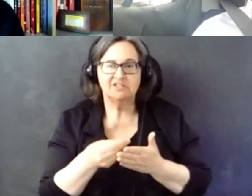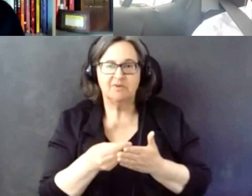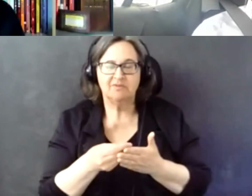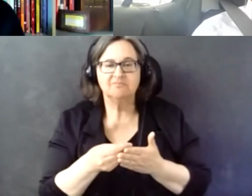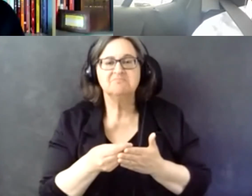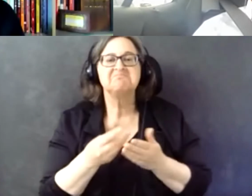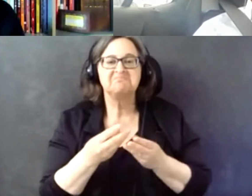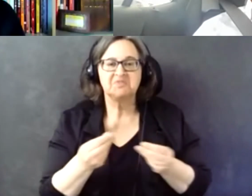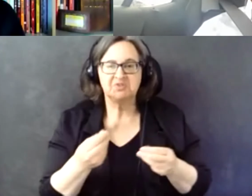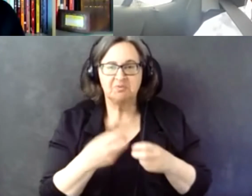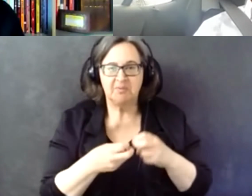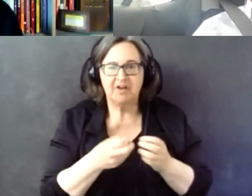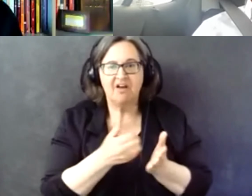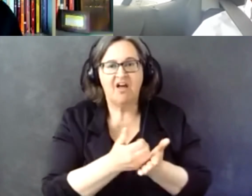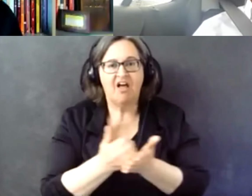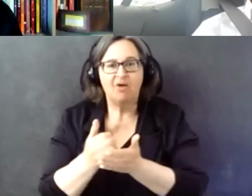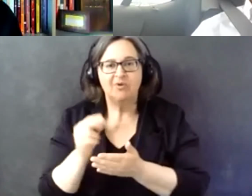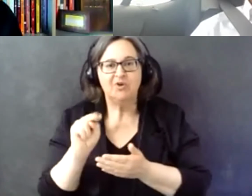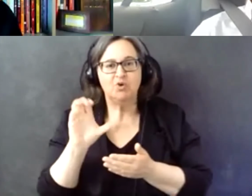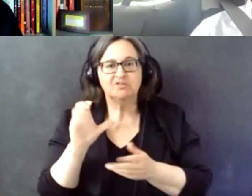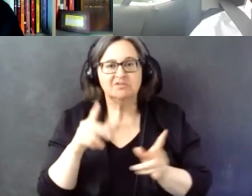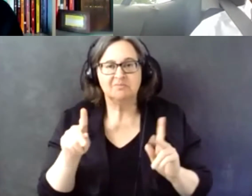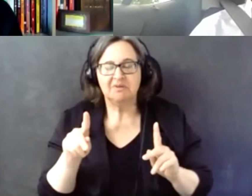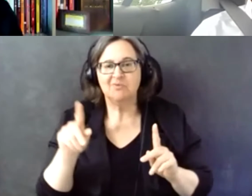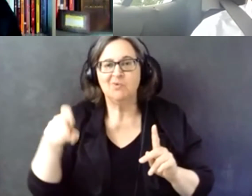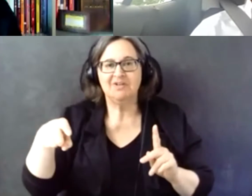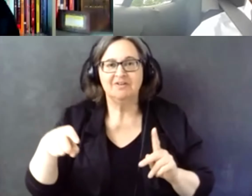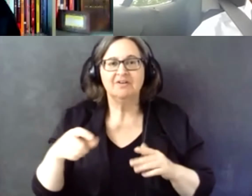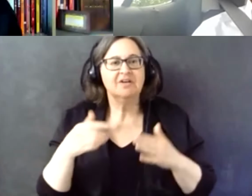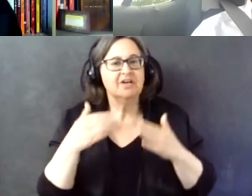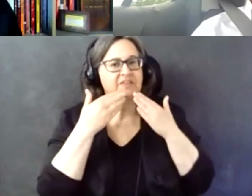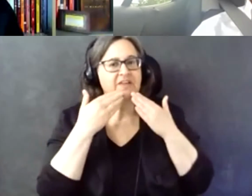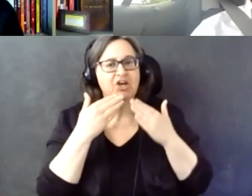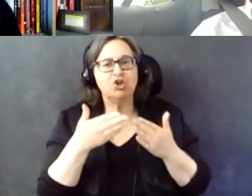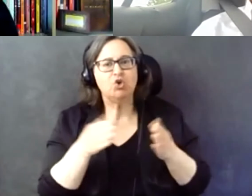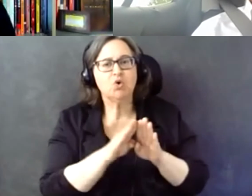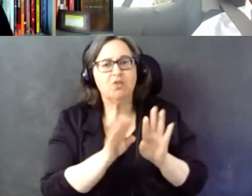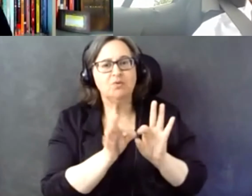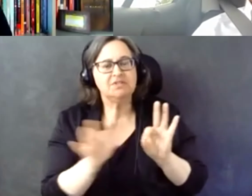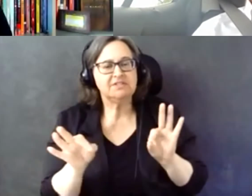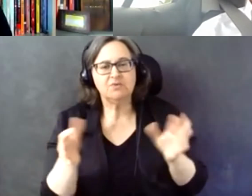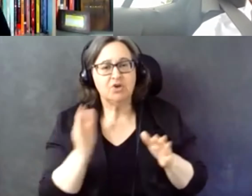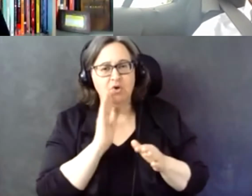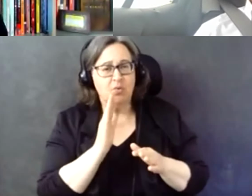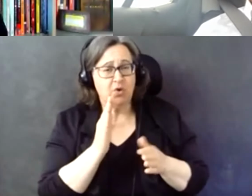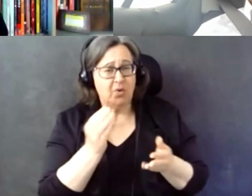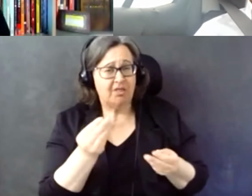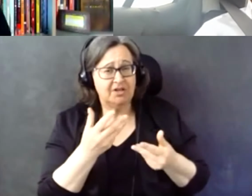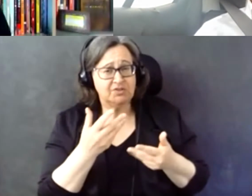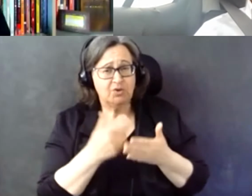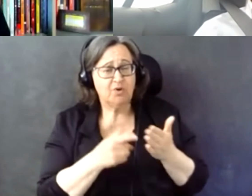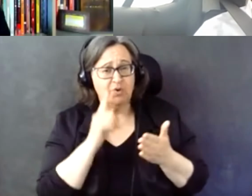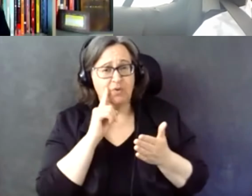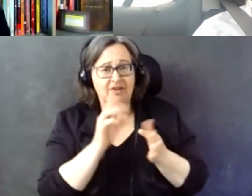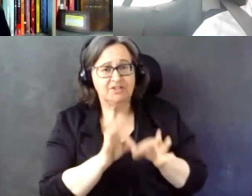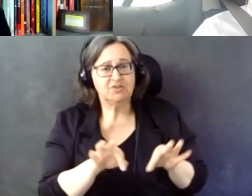solve a problem and help those new yorkers who are in need thank you and in your closing statement will you let us know what you